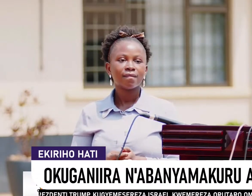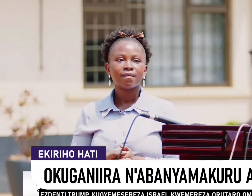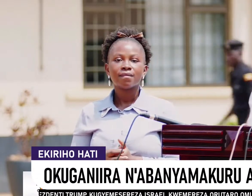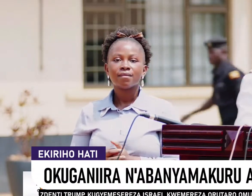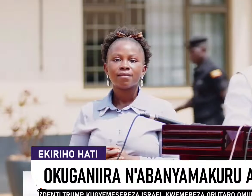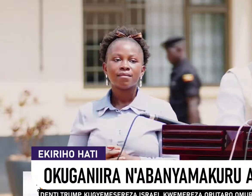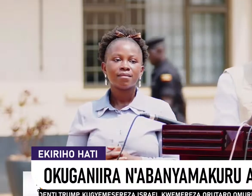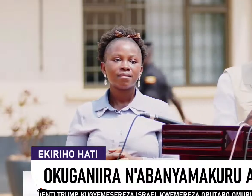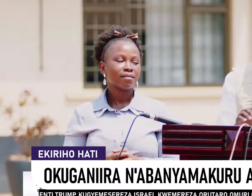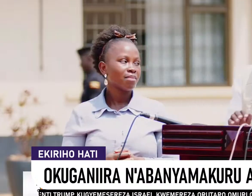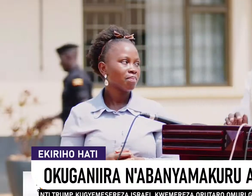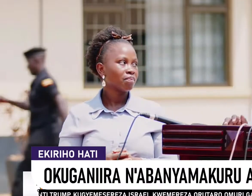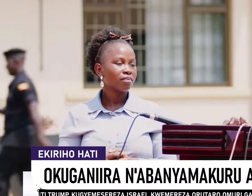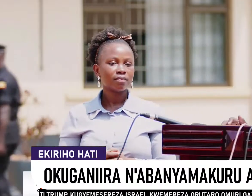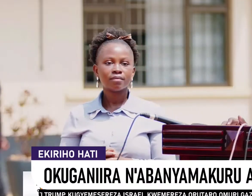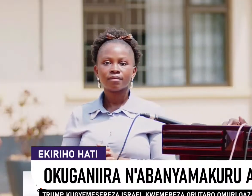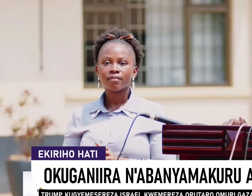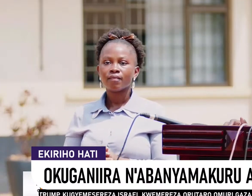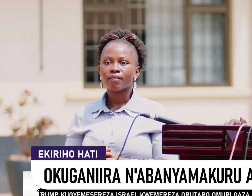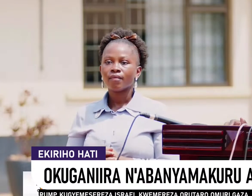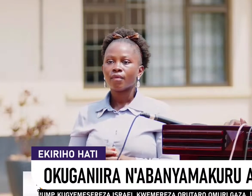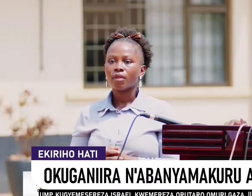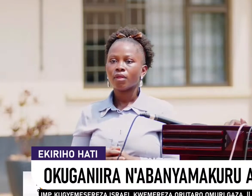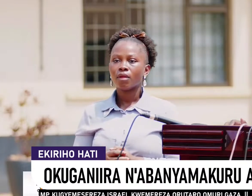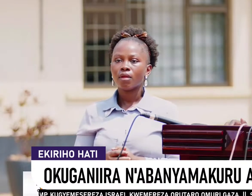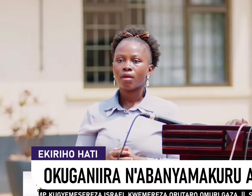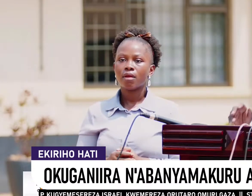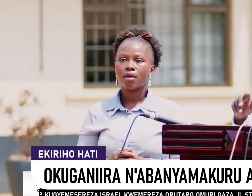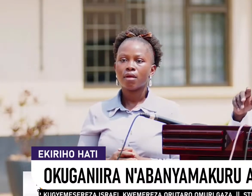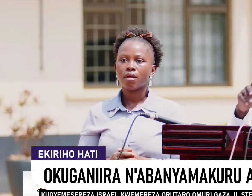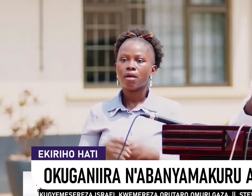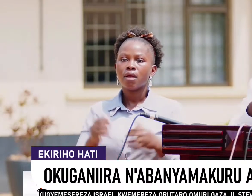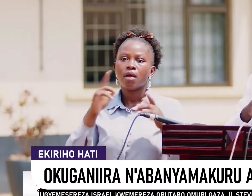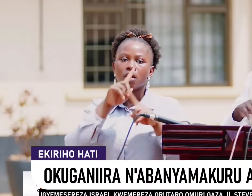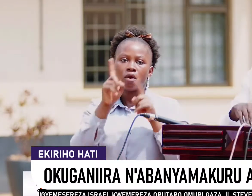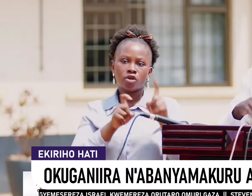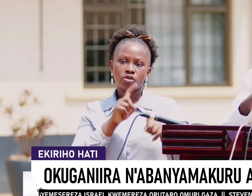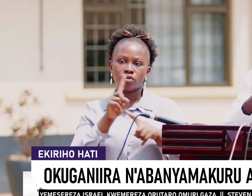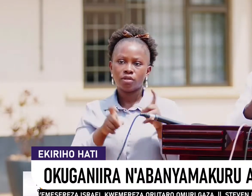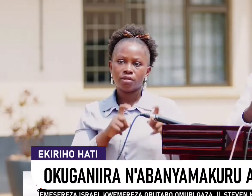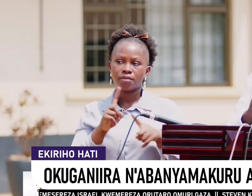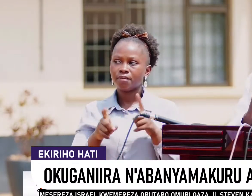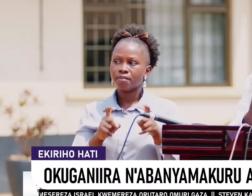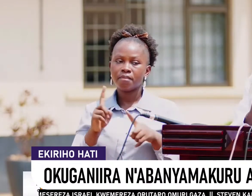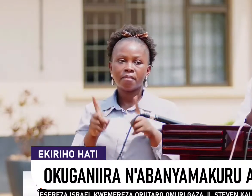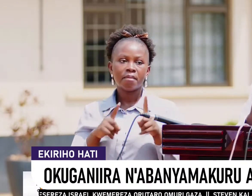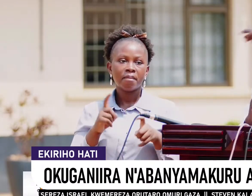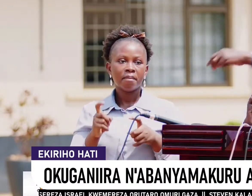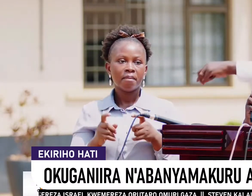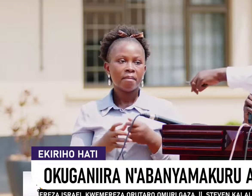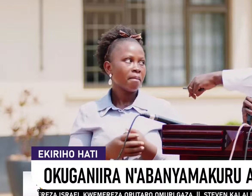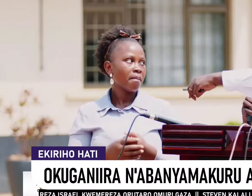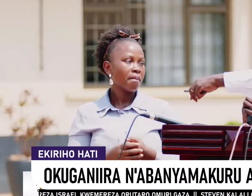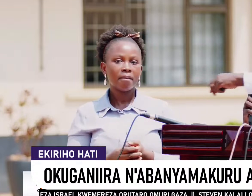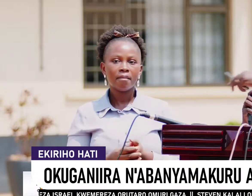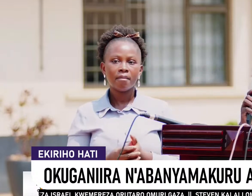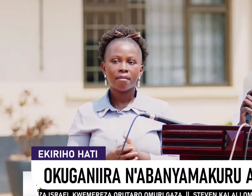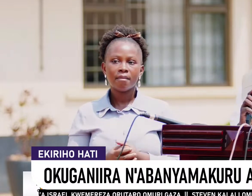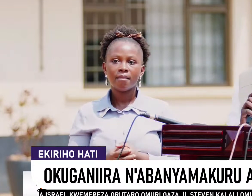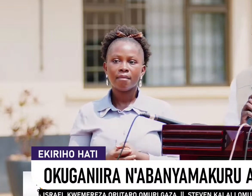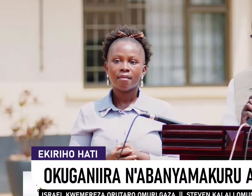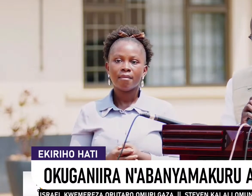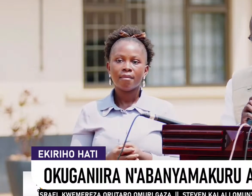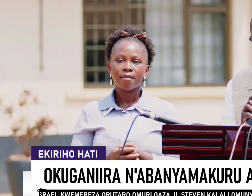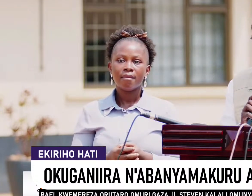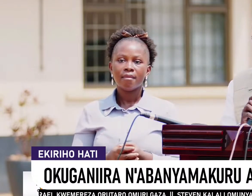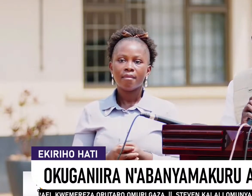Questions, I'll answer all of them. All right. Okay. So let's take those questions. You come here so that